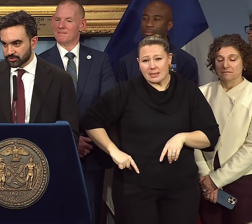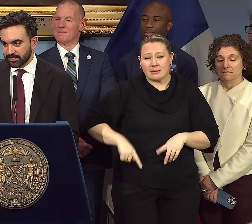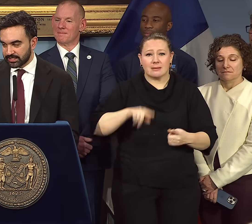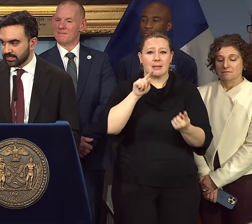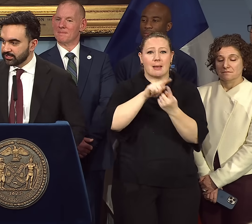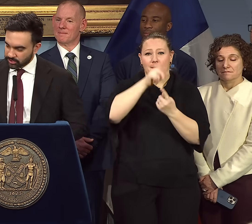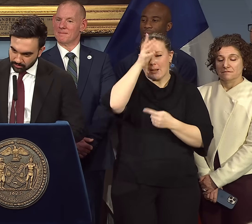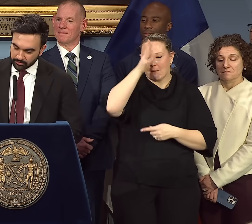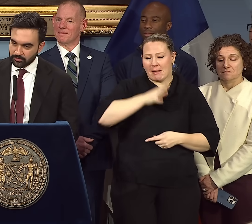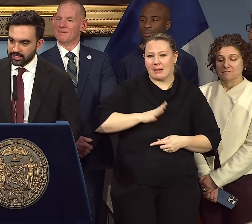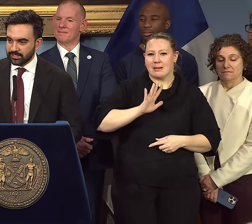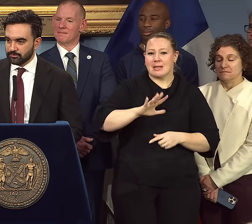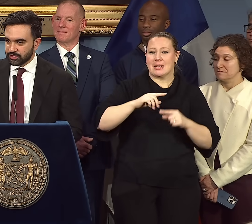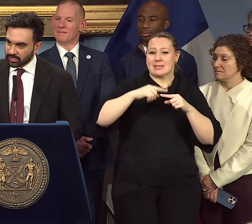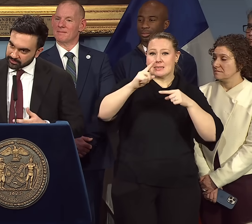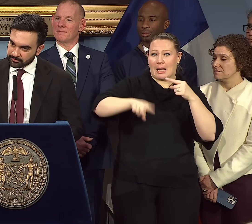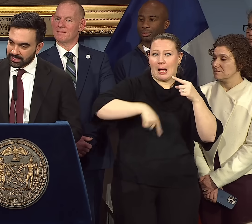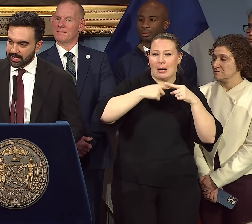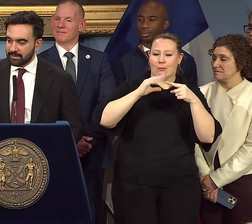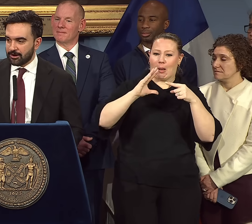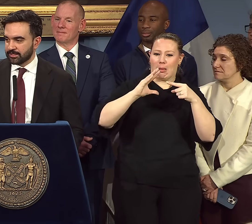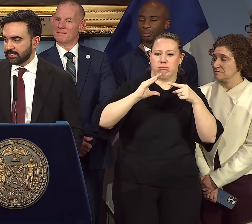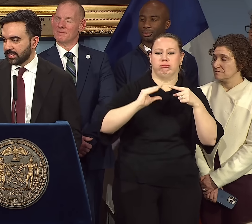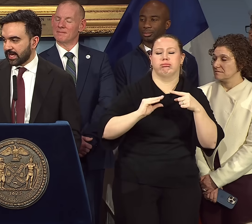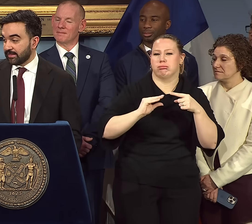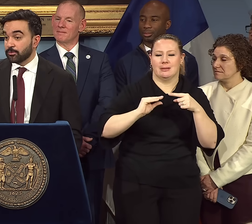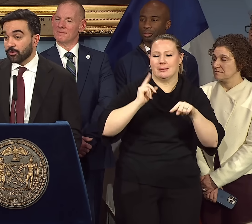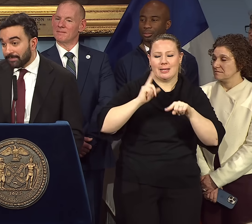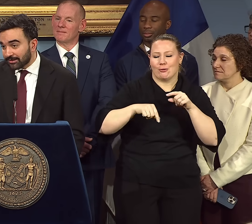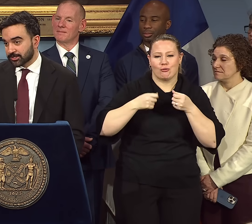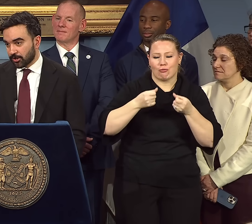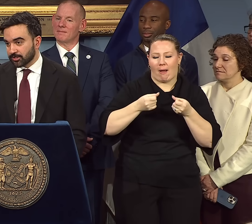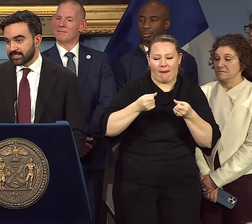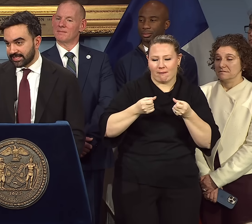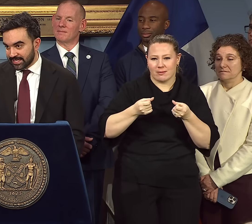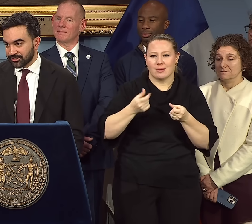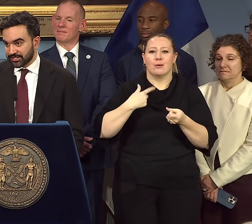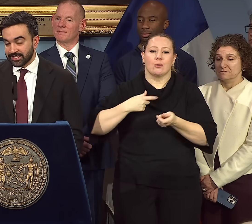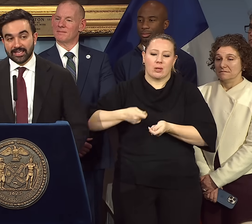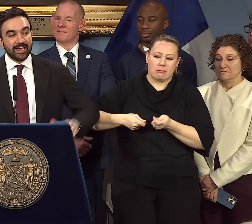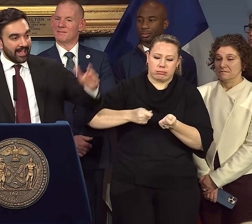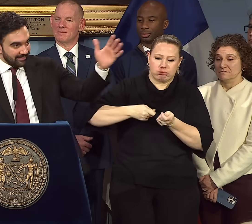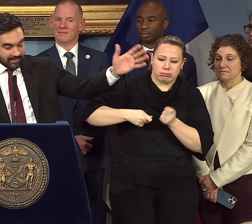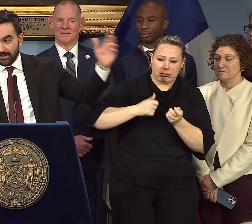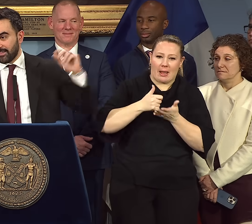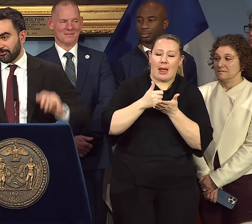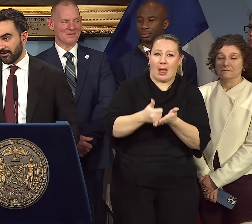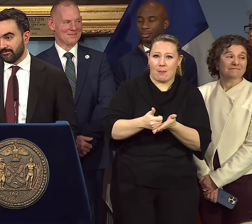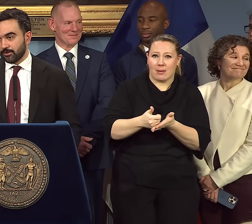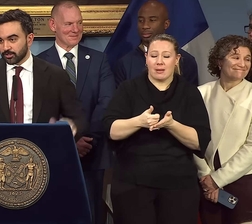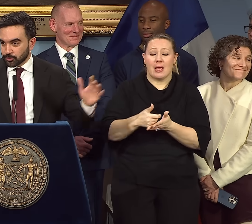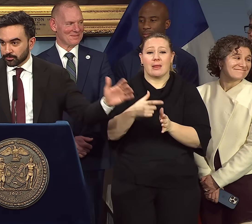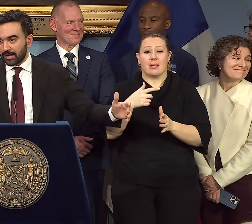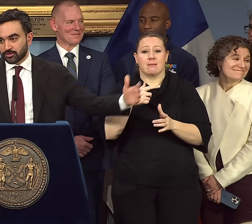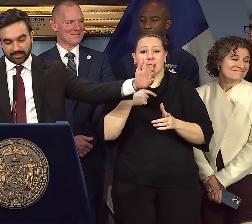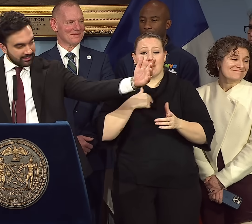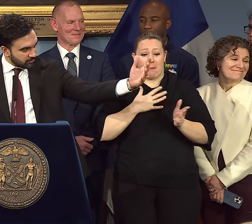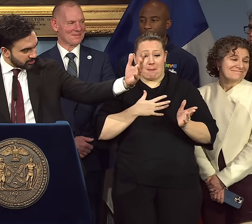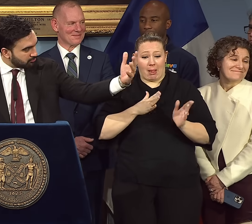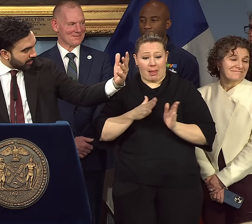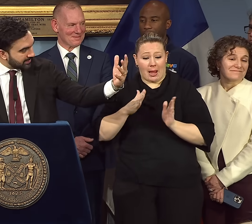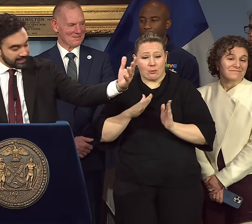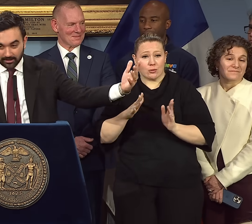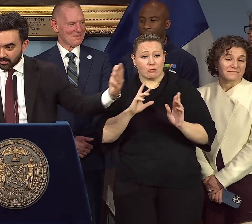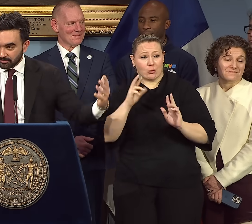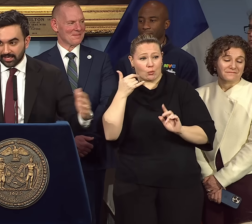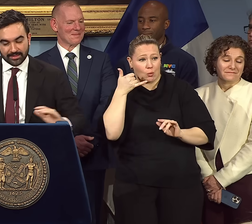through the street. So we shoveled, we got him out. And then we were about to call sanitation. And then there they were. There were 2 plow trucks that were